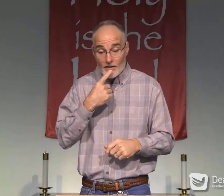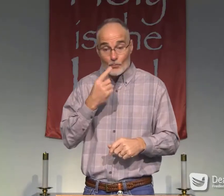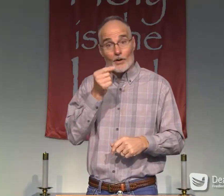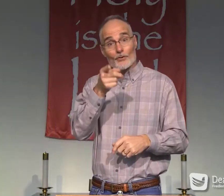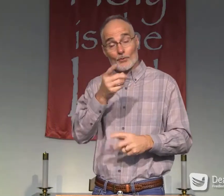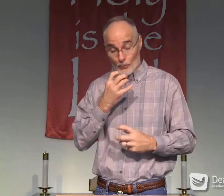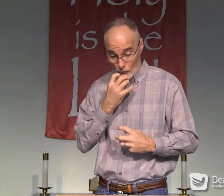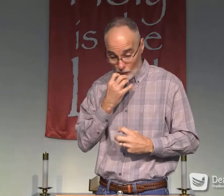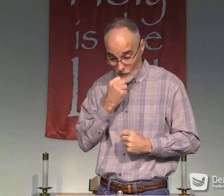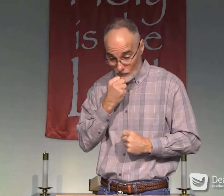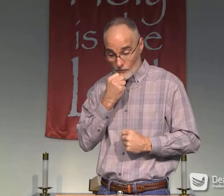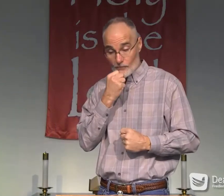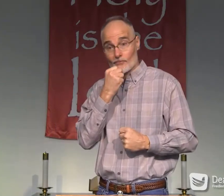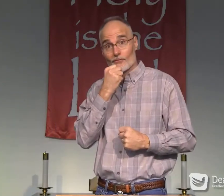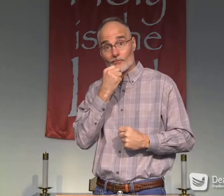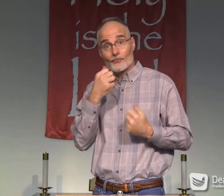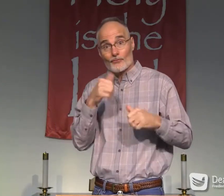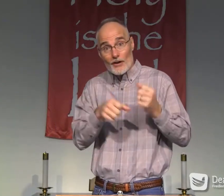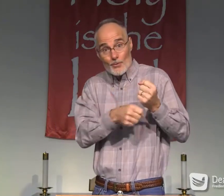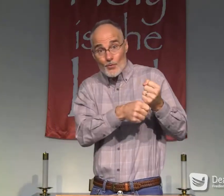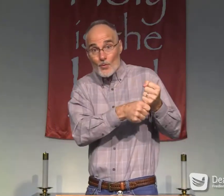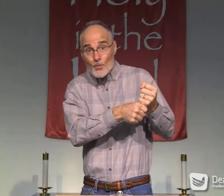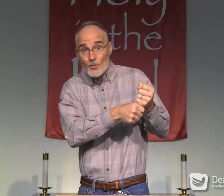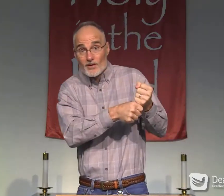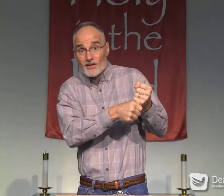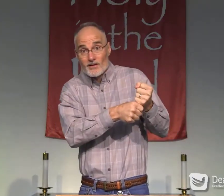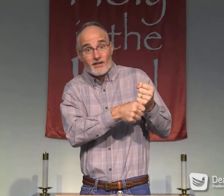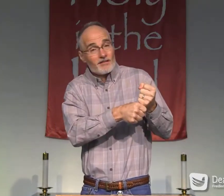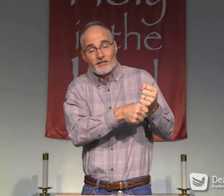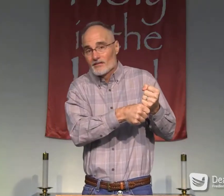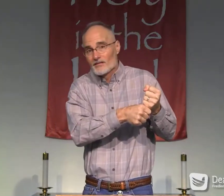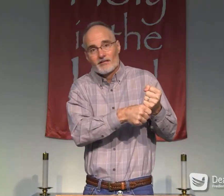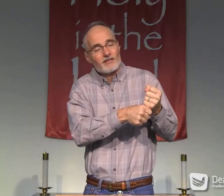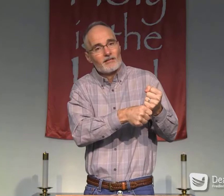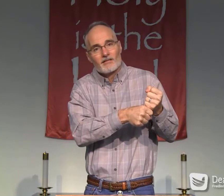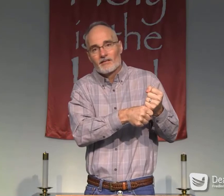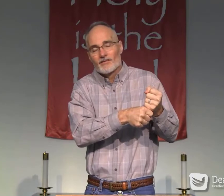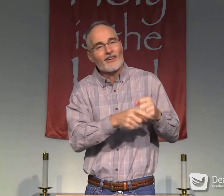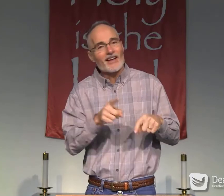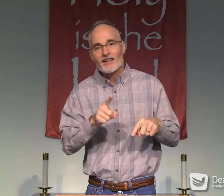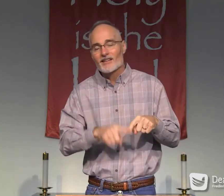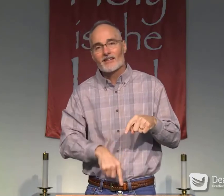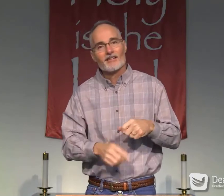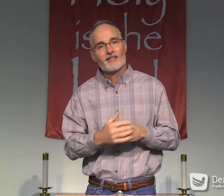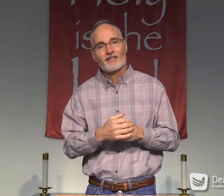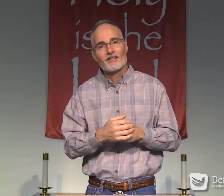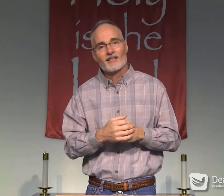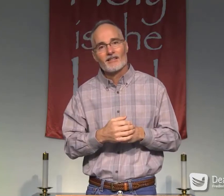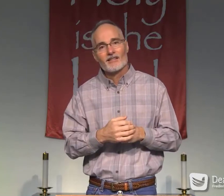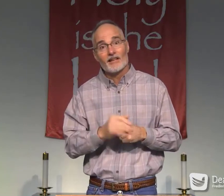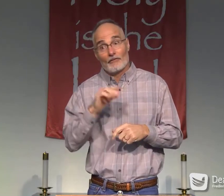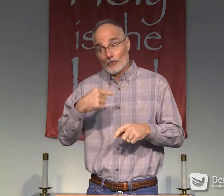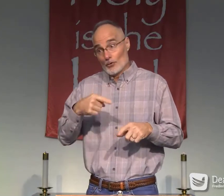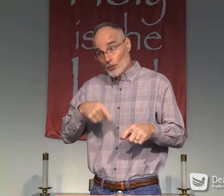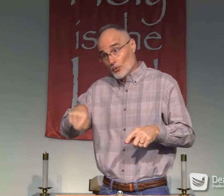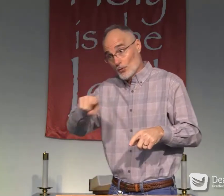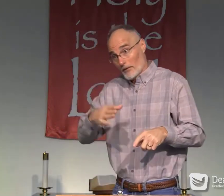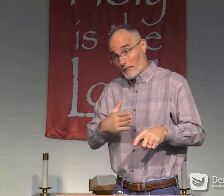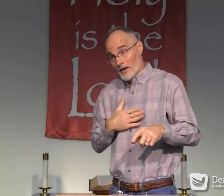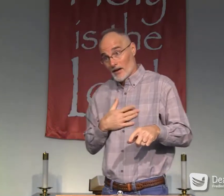that's what he's talking about here. And he's saying, if you are trying to hold on to whatever it